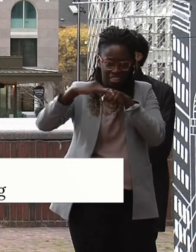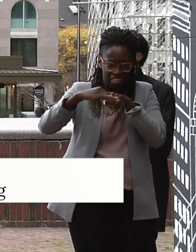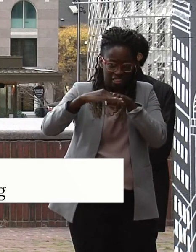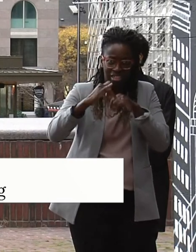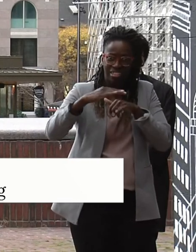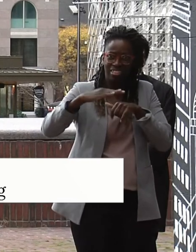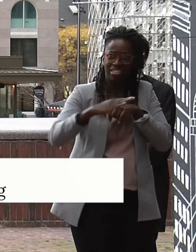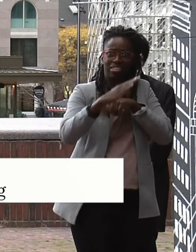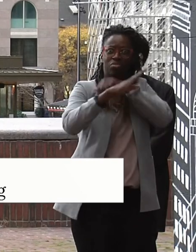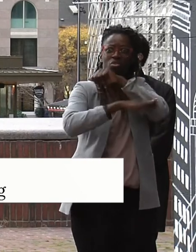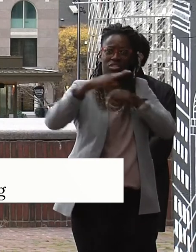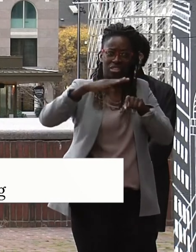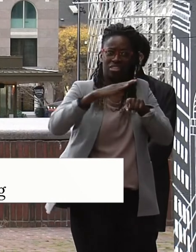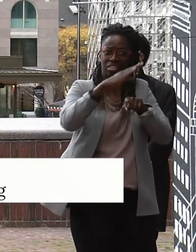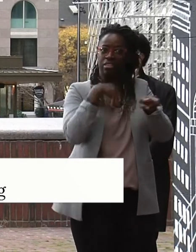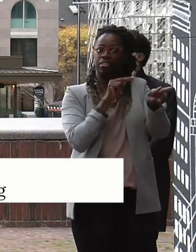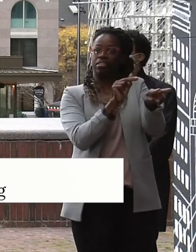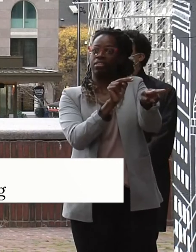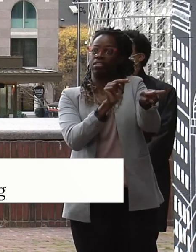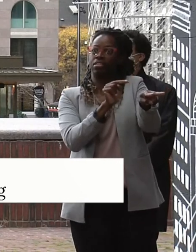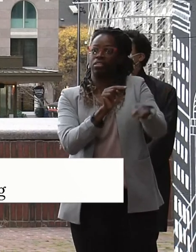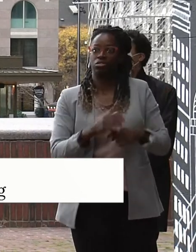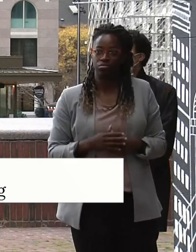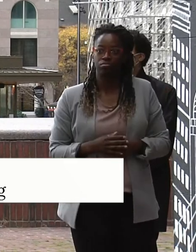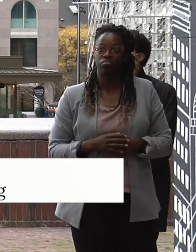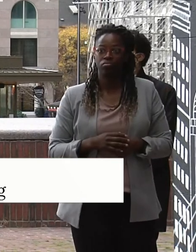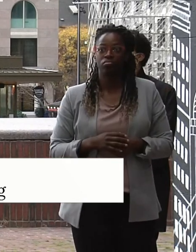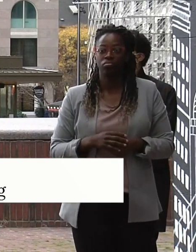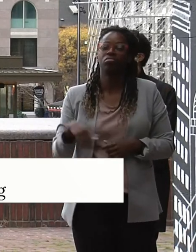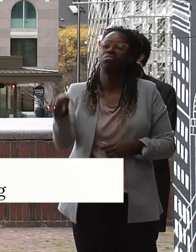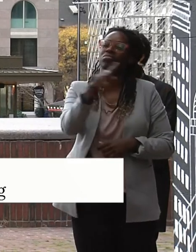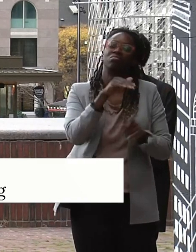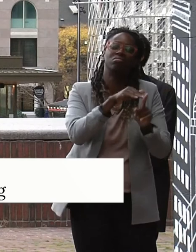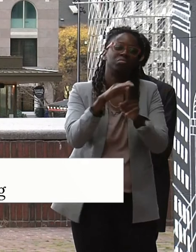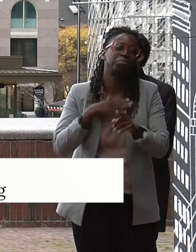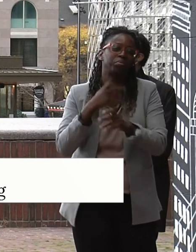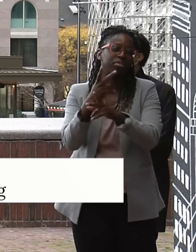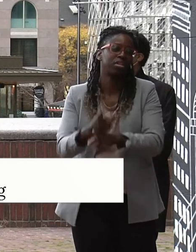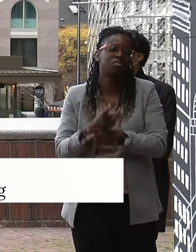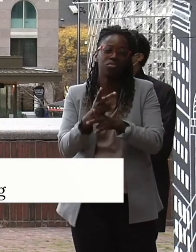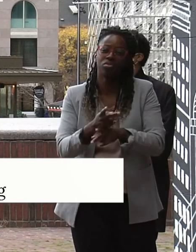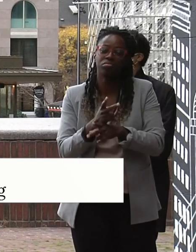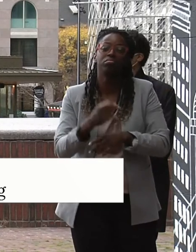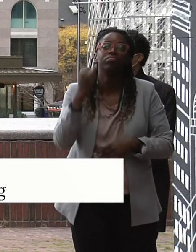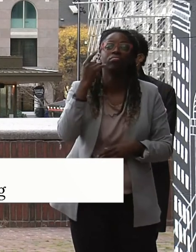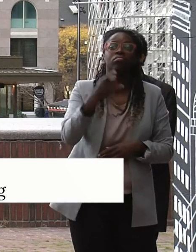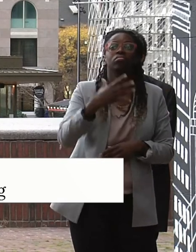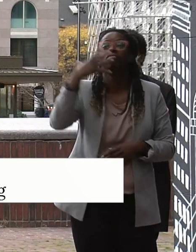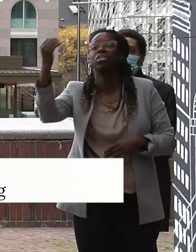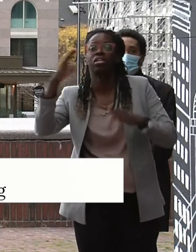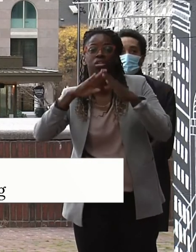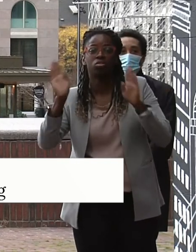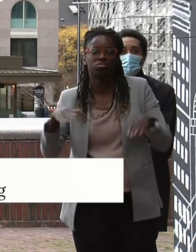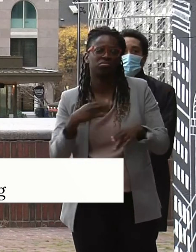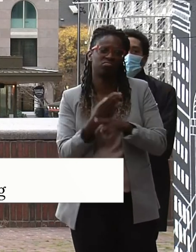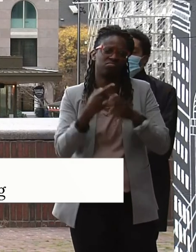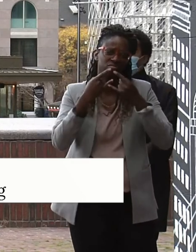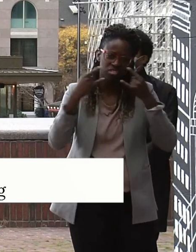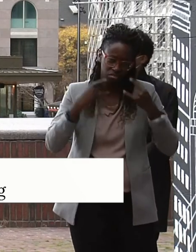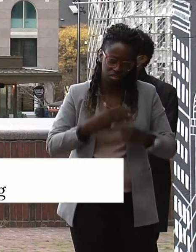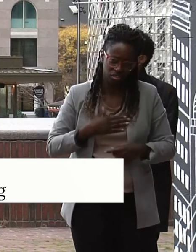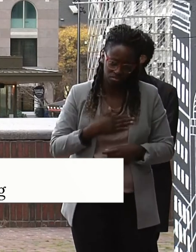home. We're asking you to eat regardless of anyone around you or not. We're asking you to wear a face mask outside your home. We're asking people to continue to remind them to wash